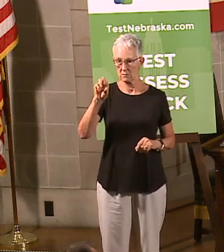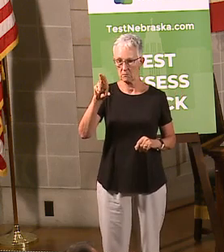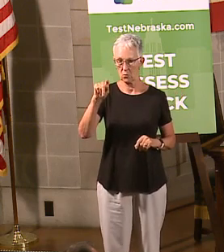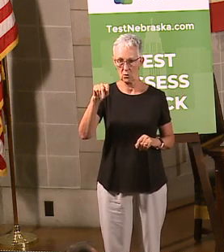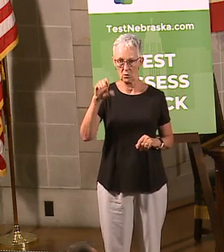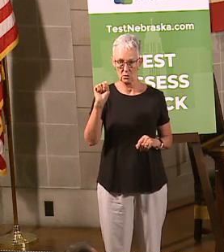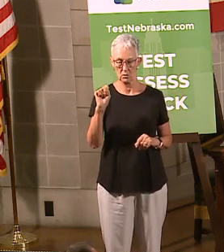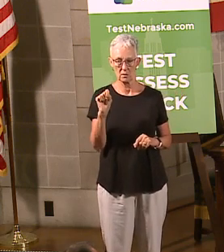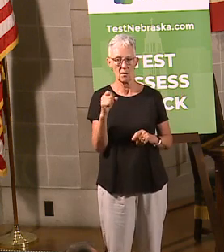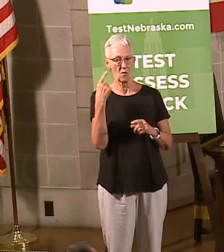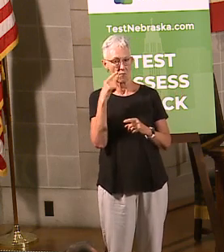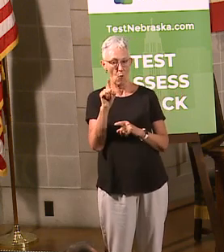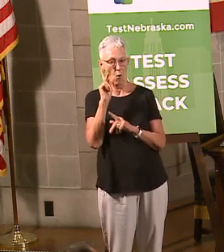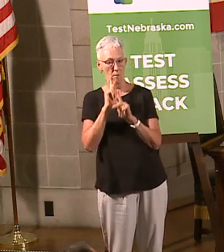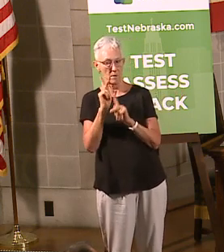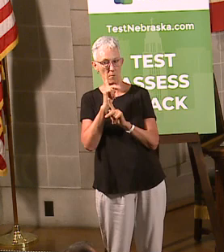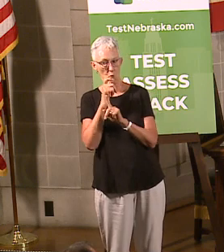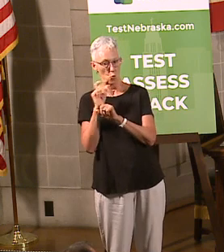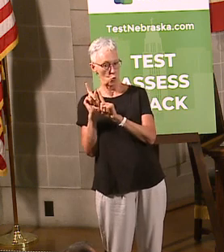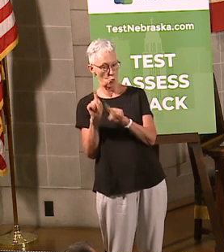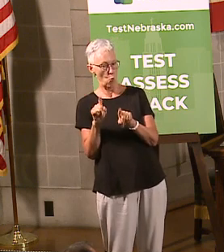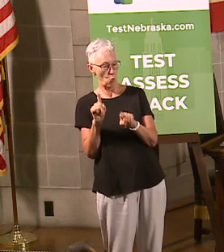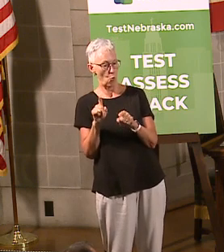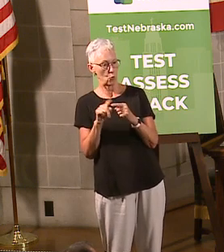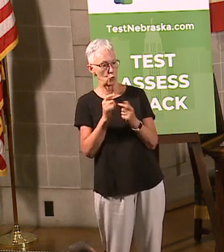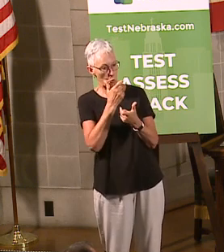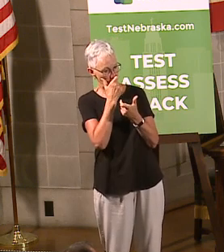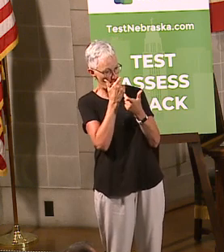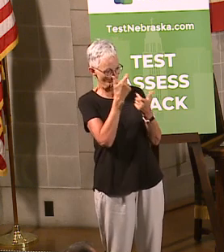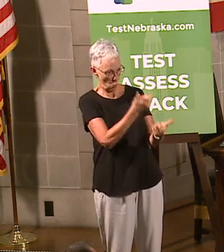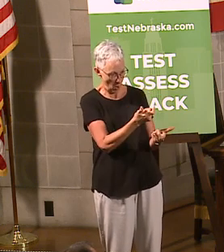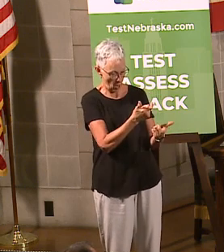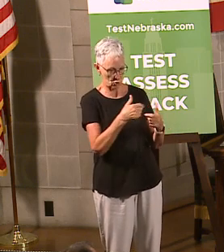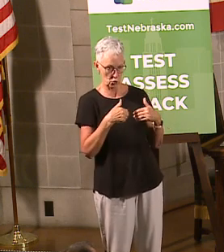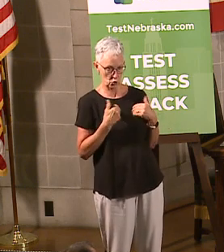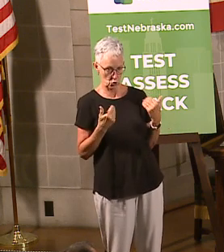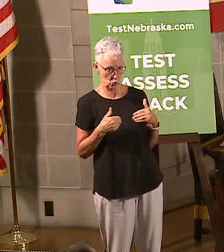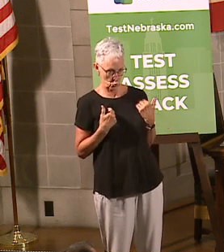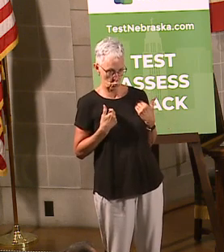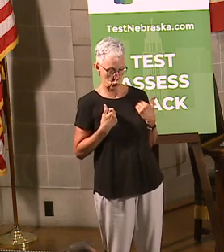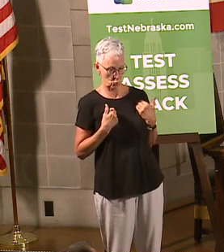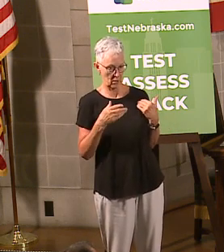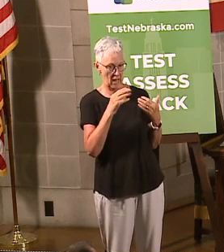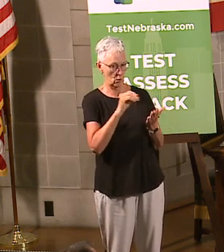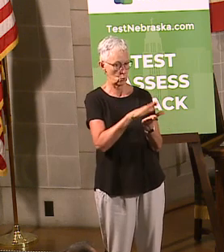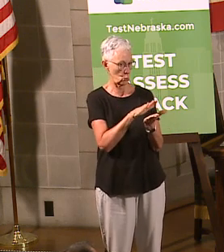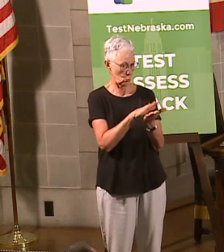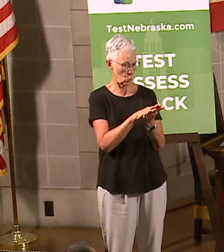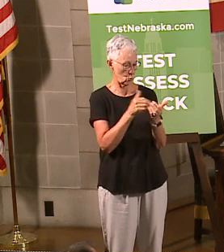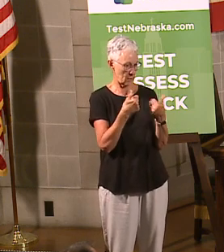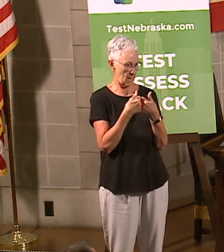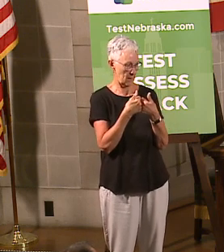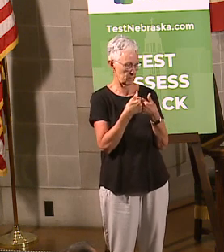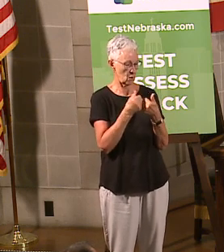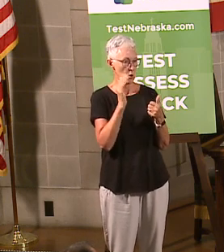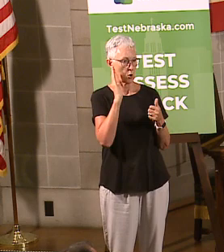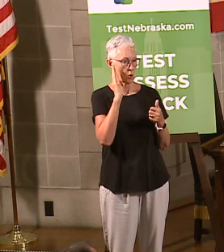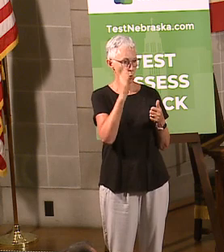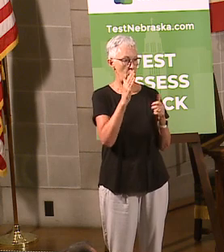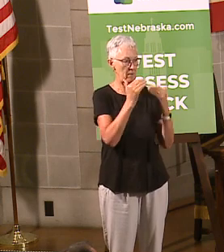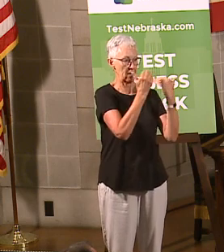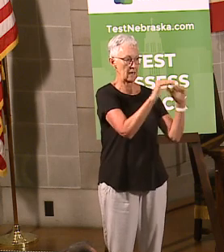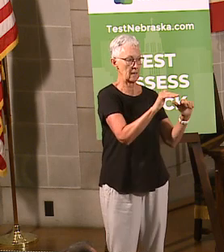fan attendance for youth and school games changes to the same limit as gatherings on June 22nd. So we have